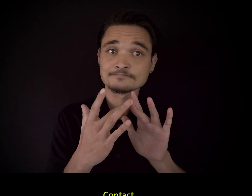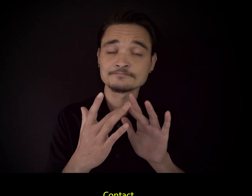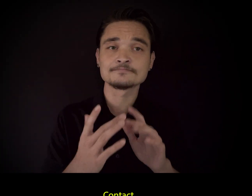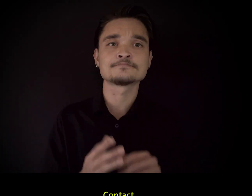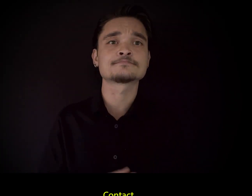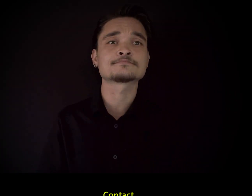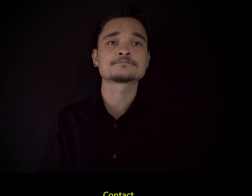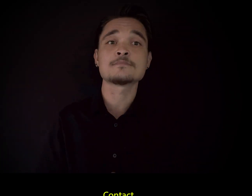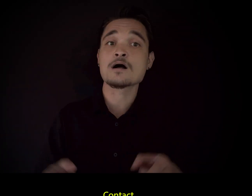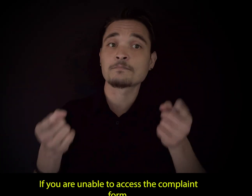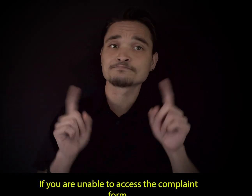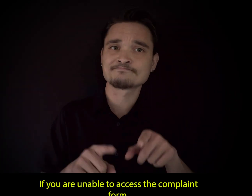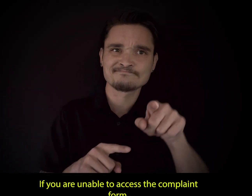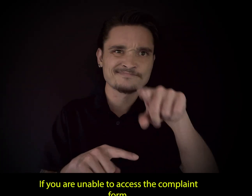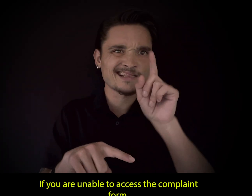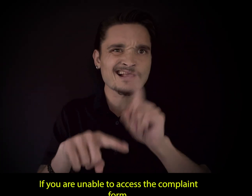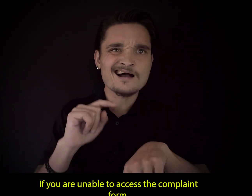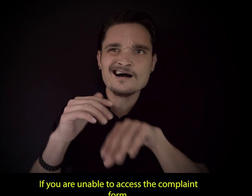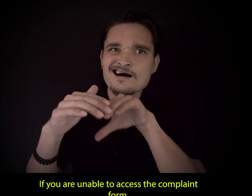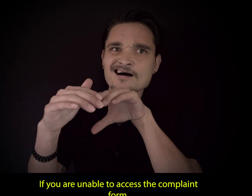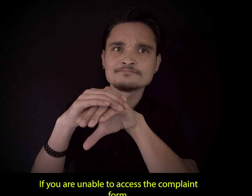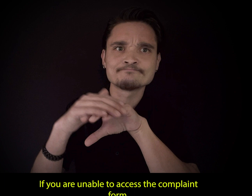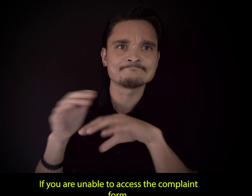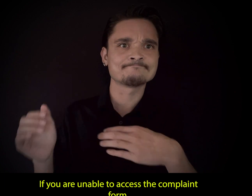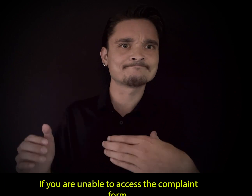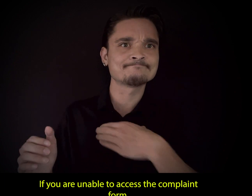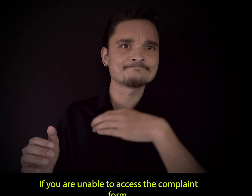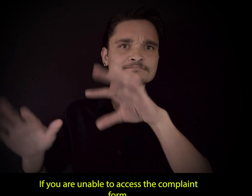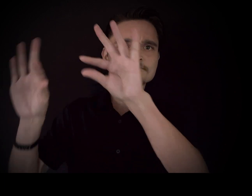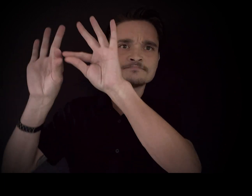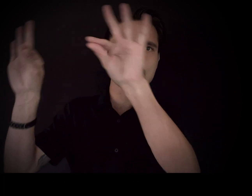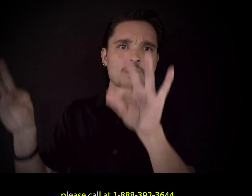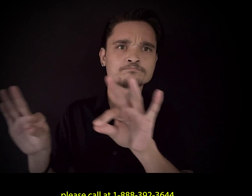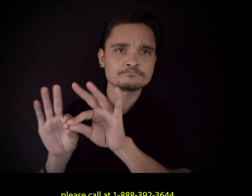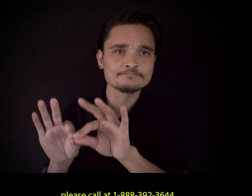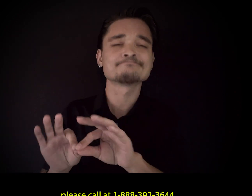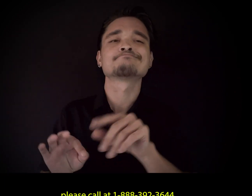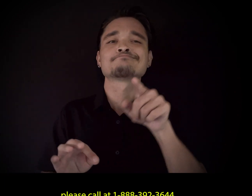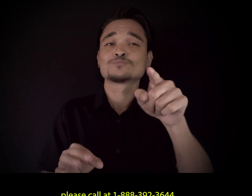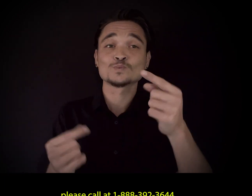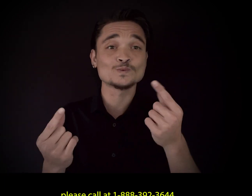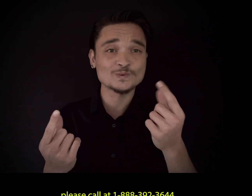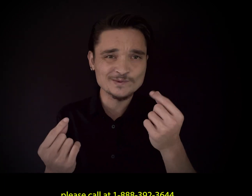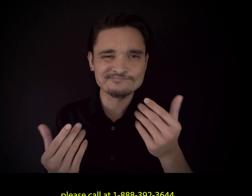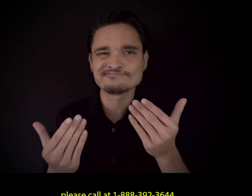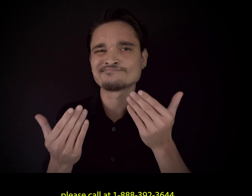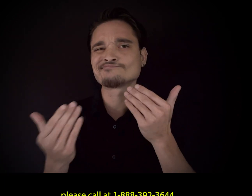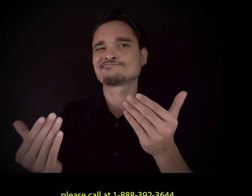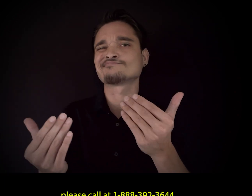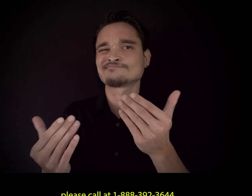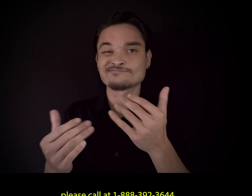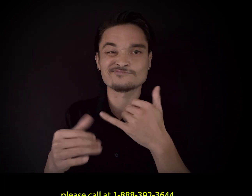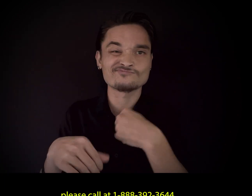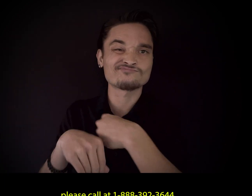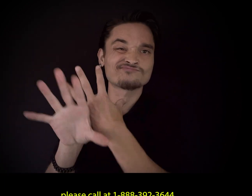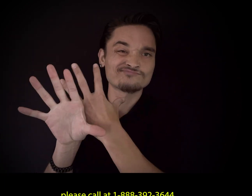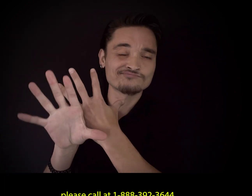Contact. If you are unable to access the complaint form, please call at 1-888